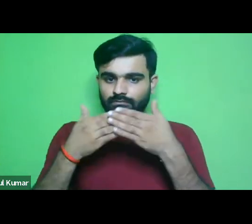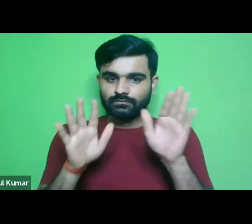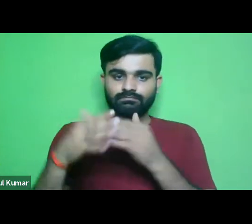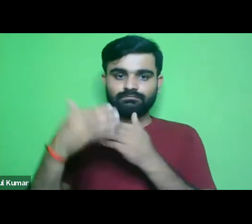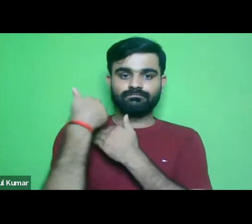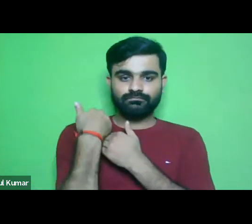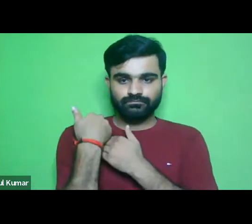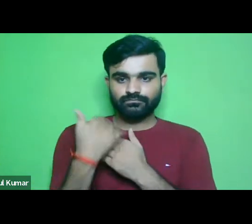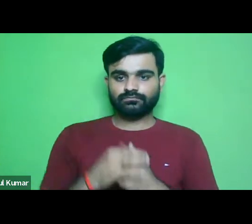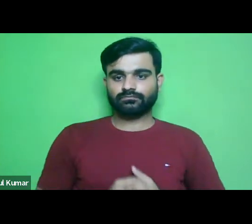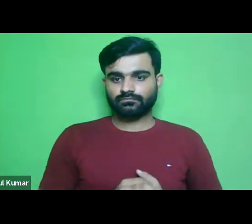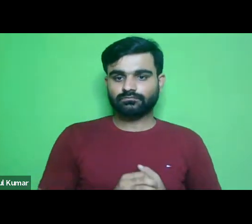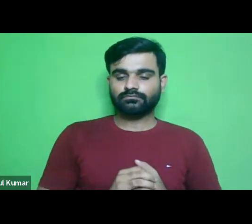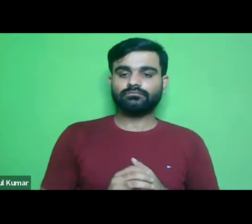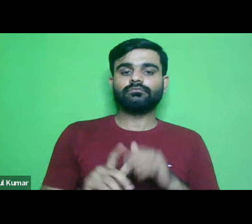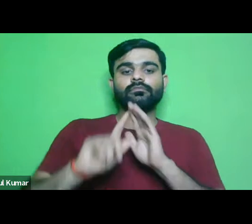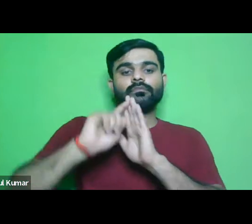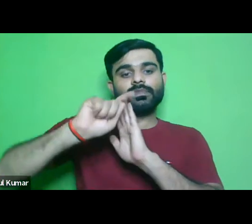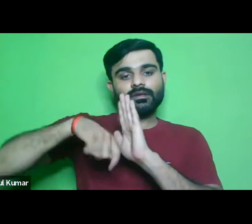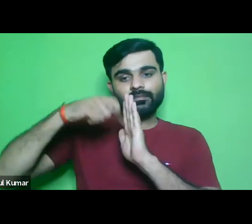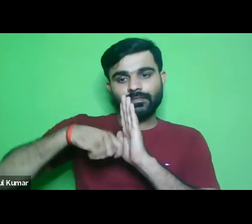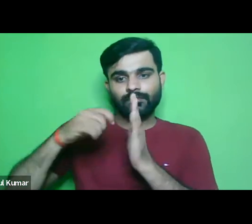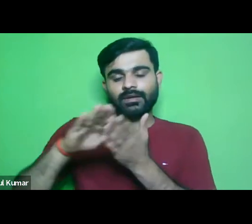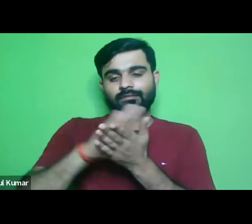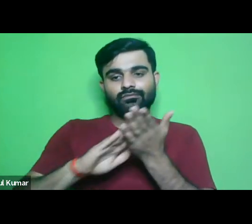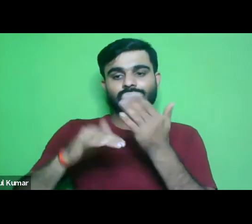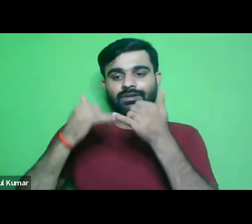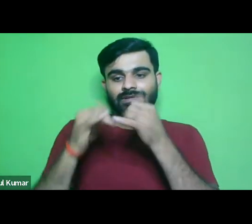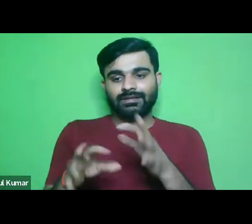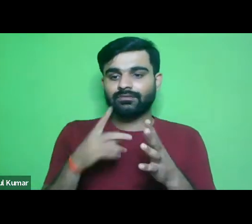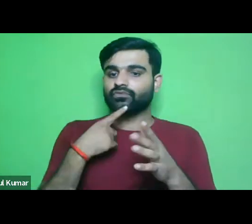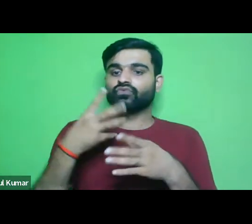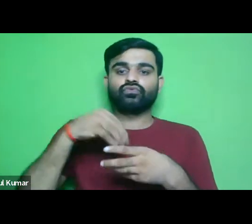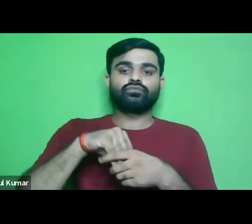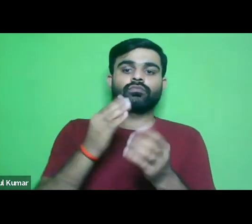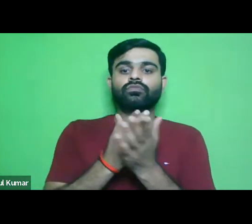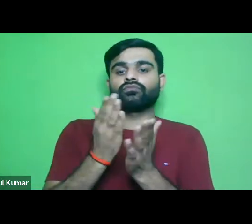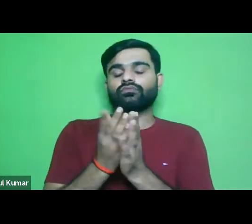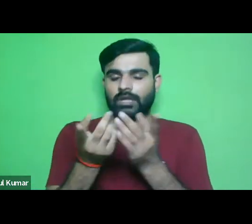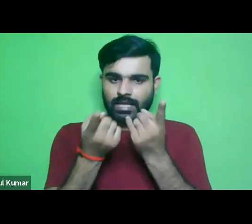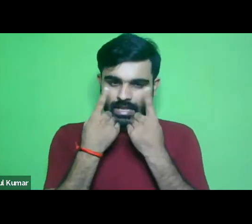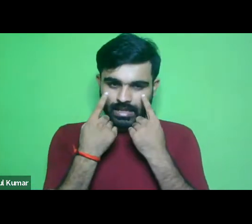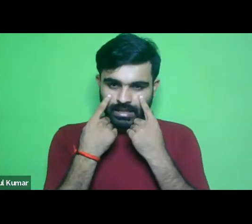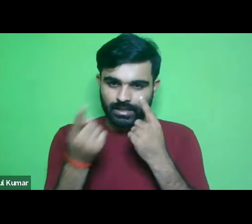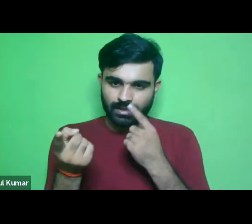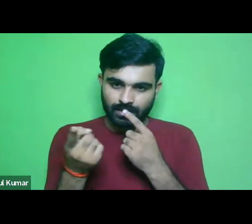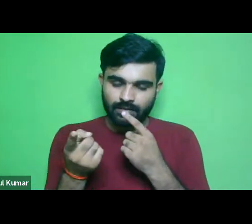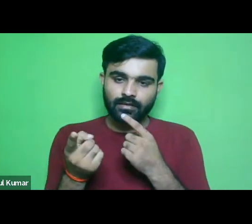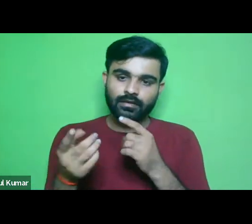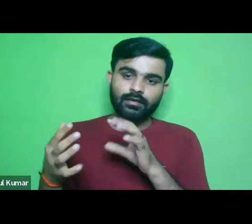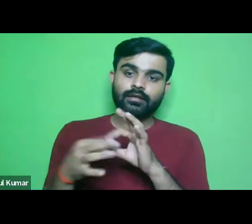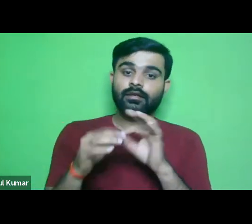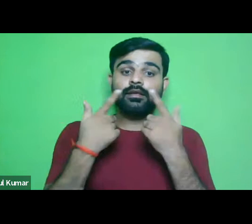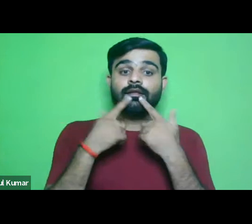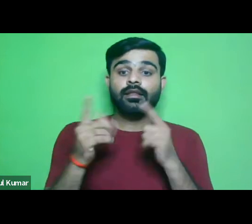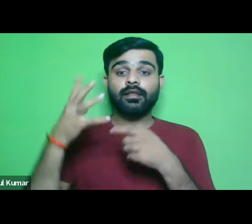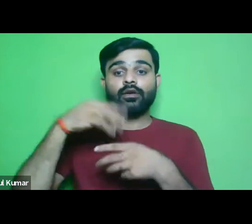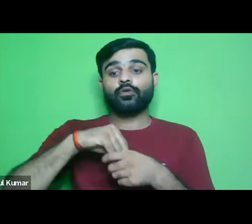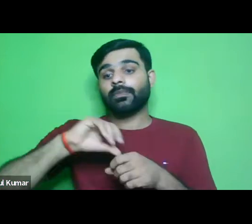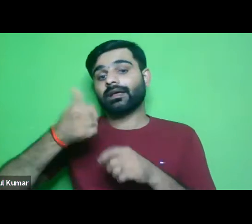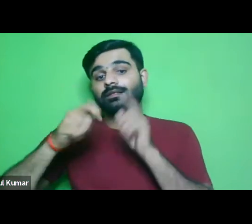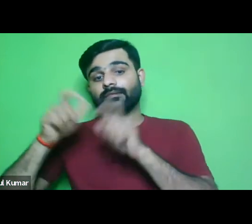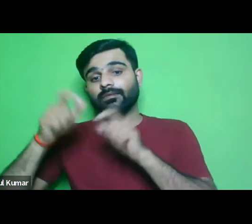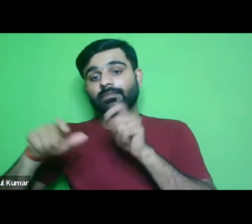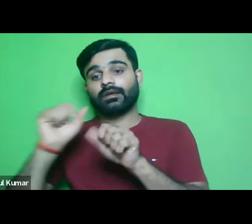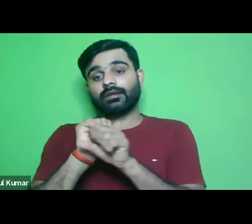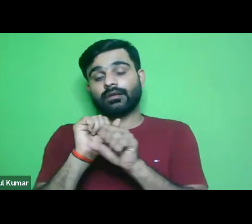Accountability project, which essentially is a toolkit to audit algorithms in a manner that allows other individuals to